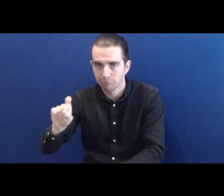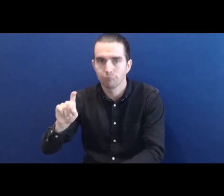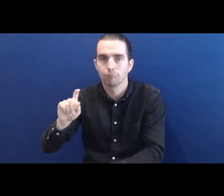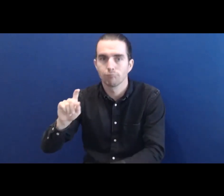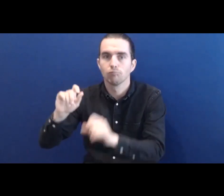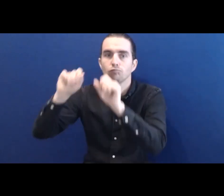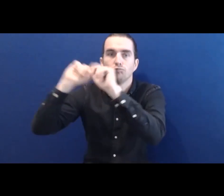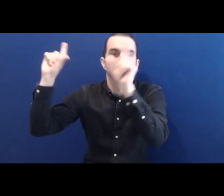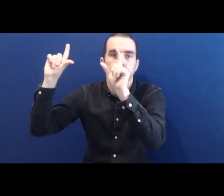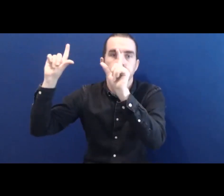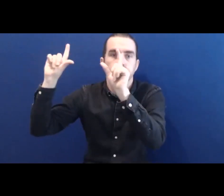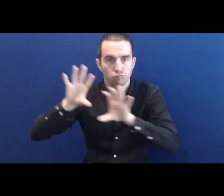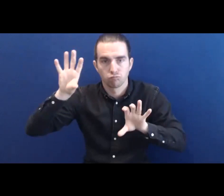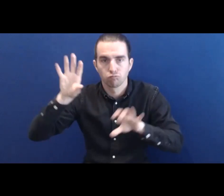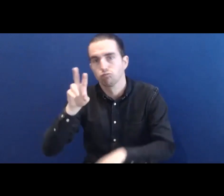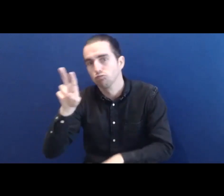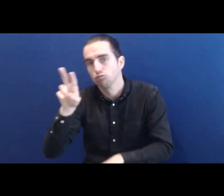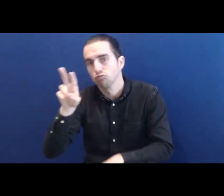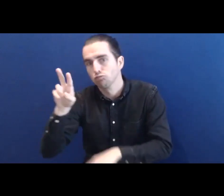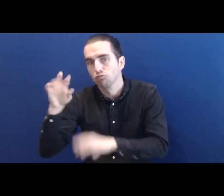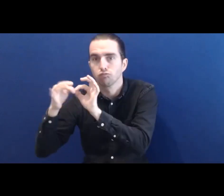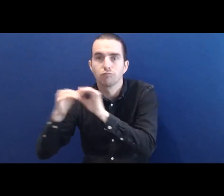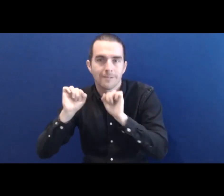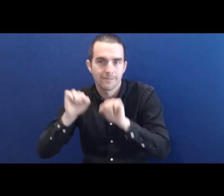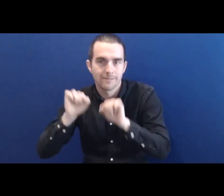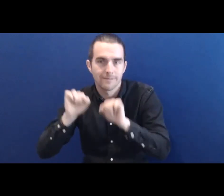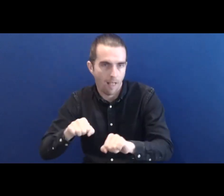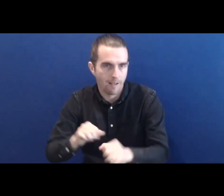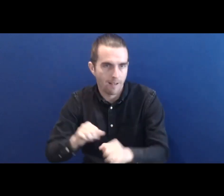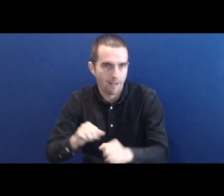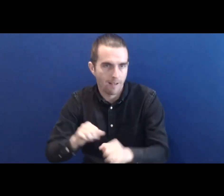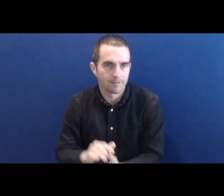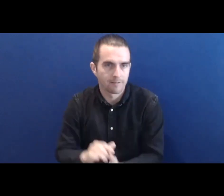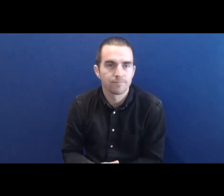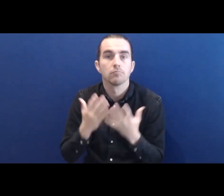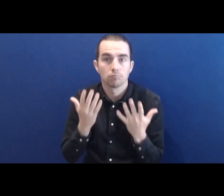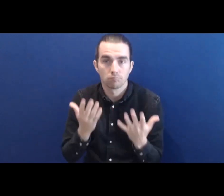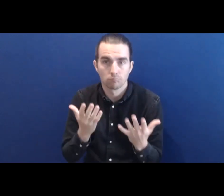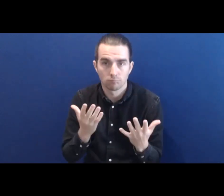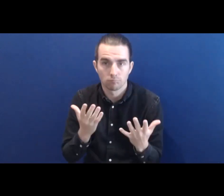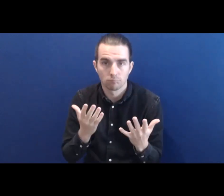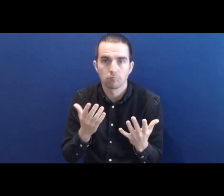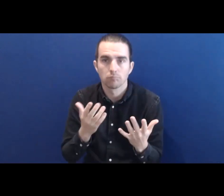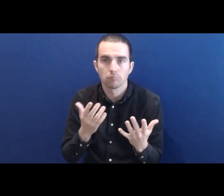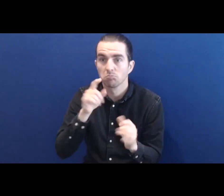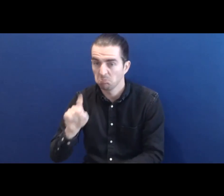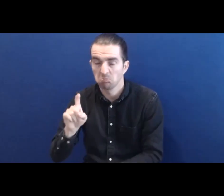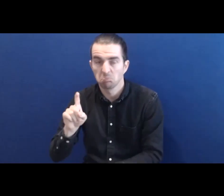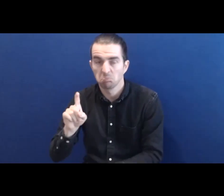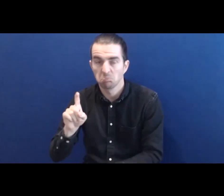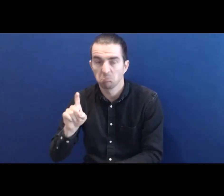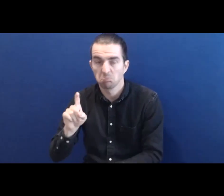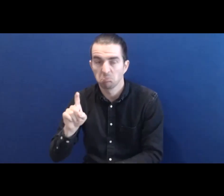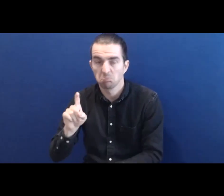session, quite alongside the discussions from our panelists. So please